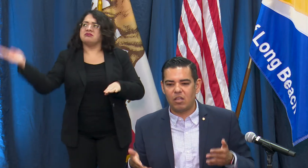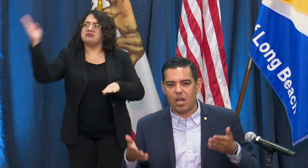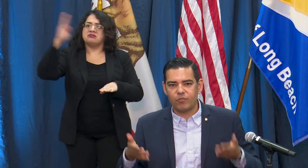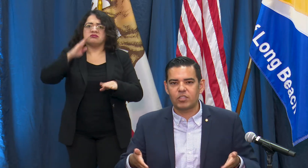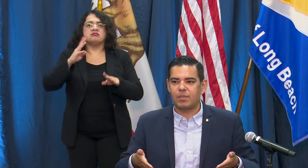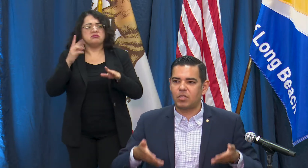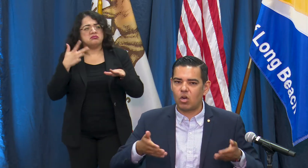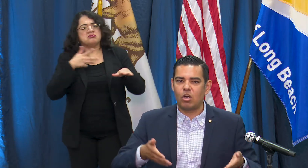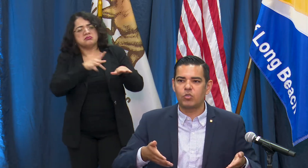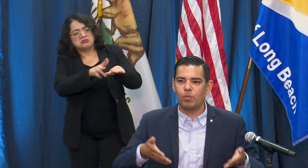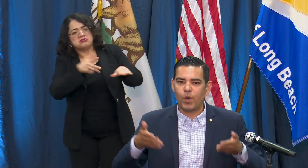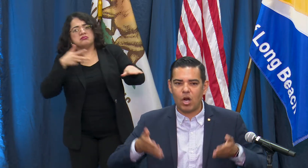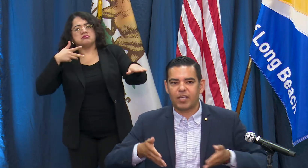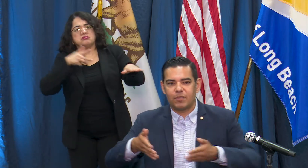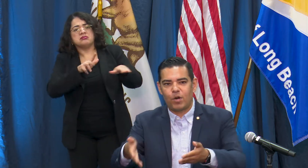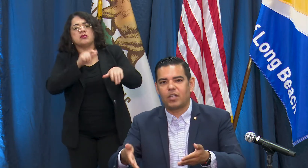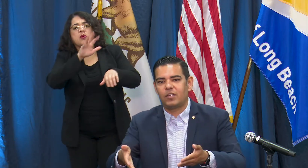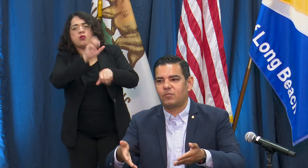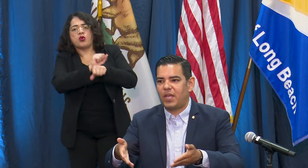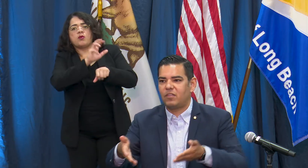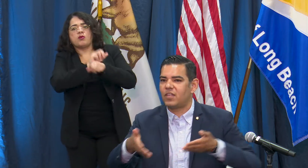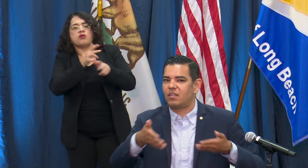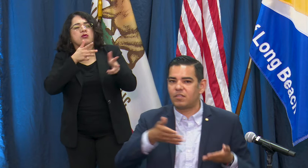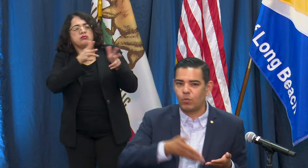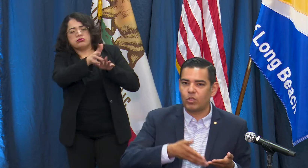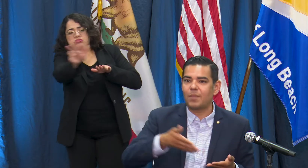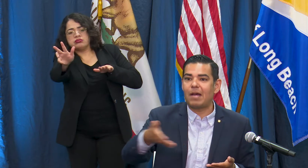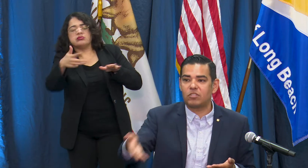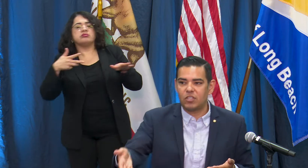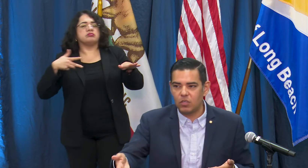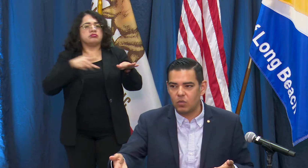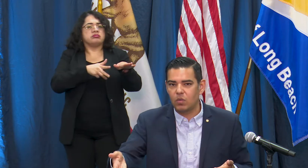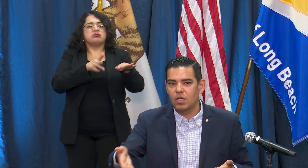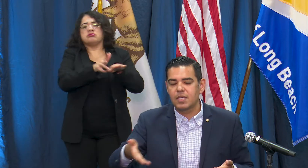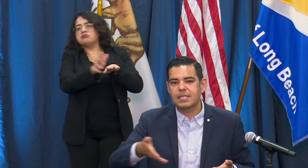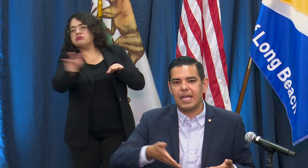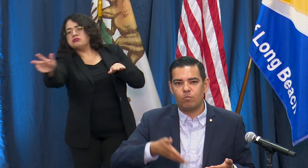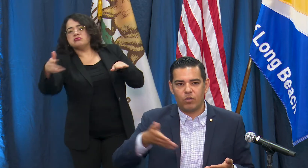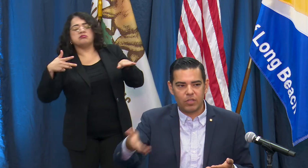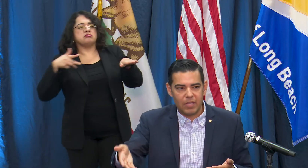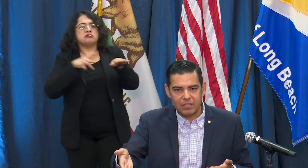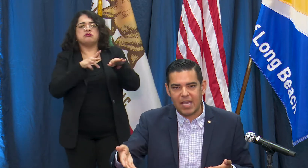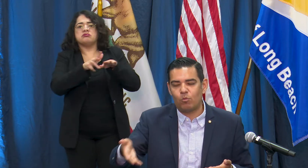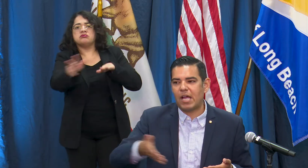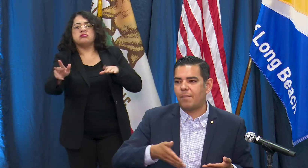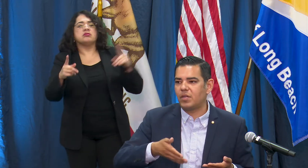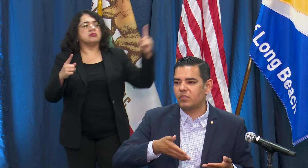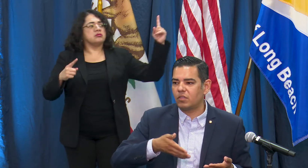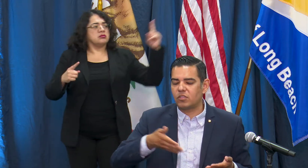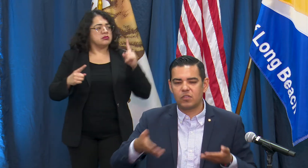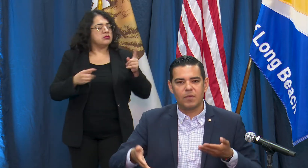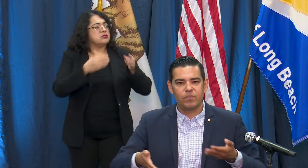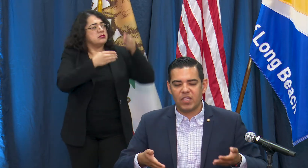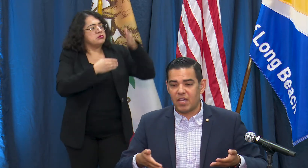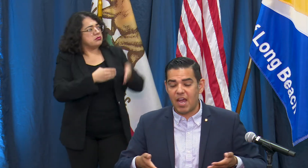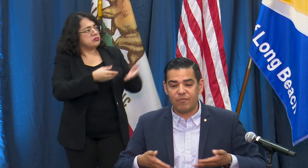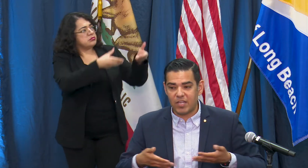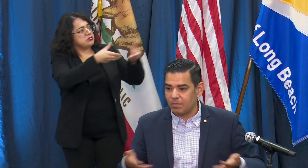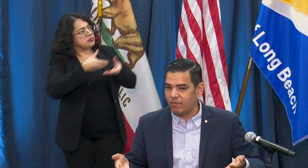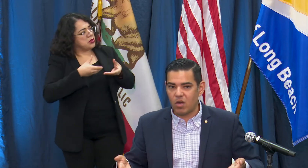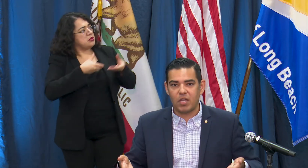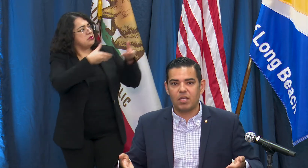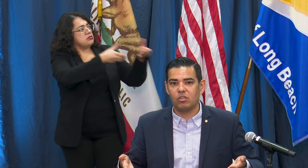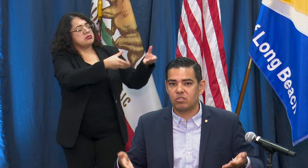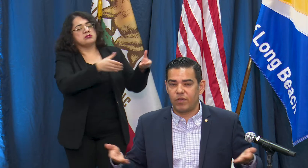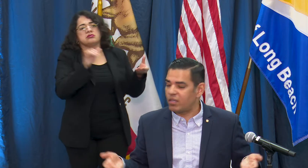and oftentimes the cars will park in a parking space and someone will come out to you and where the exam will happen. And so I find it